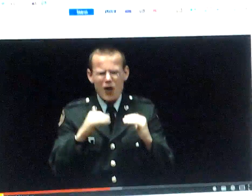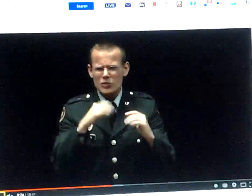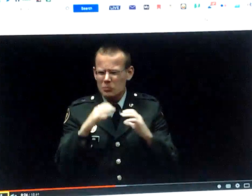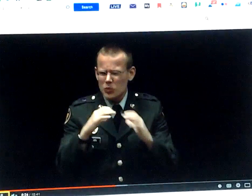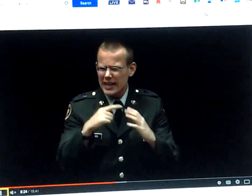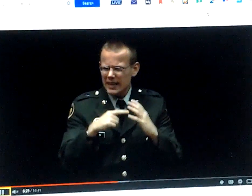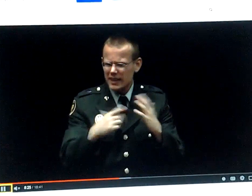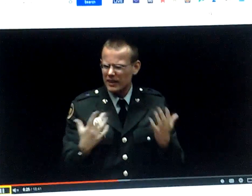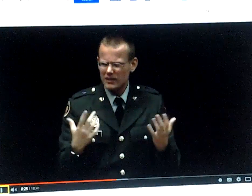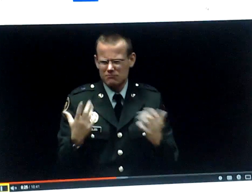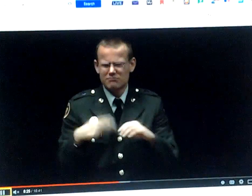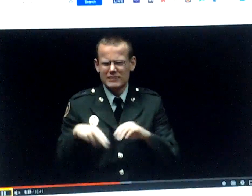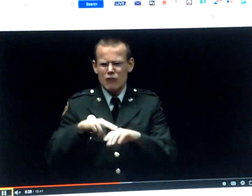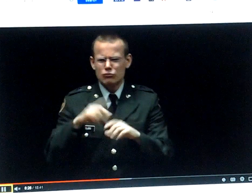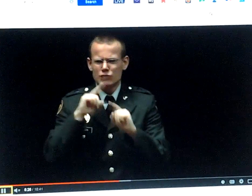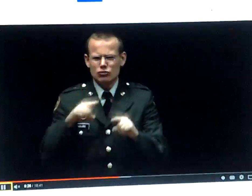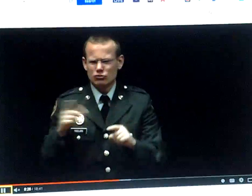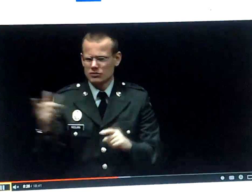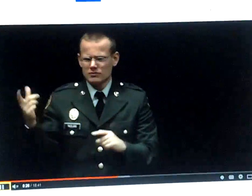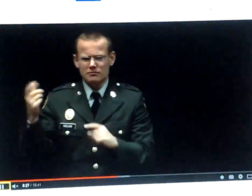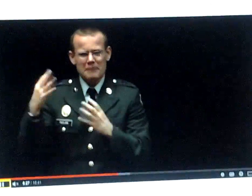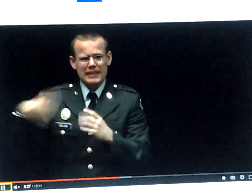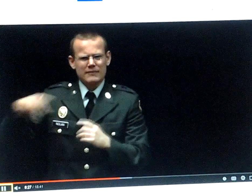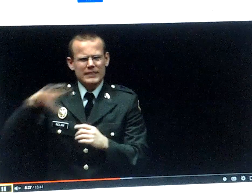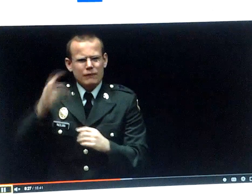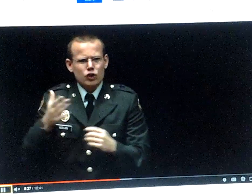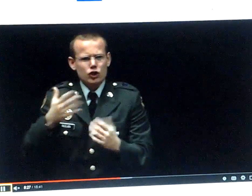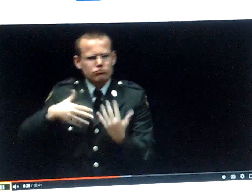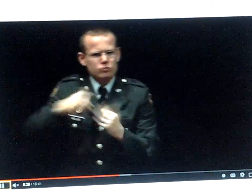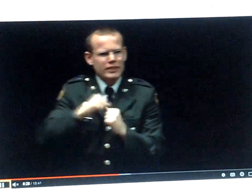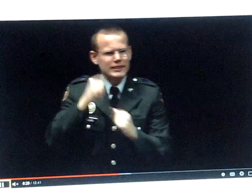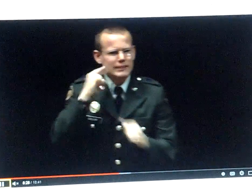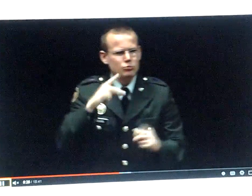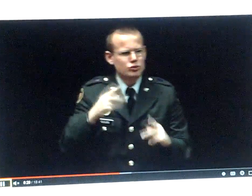Can you do this, this, and this? How can you communicate?